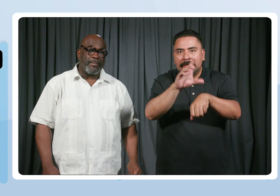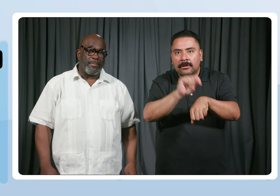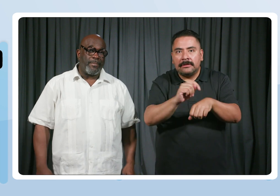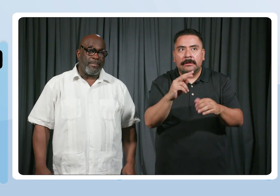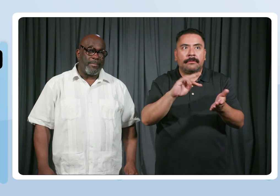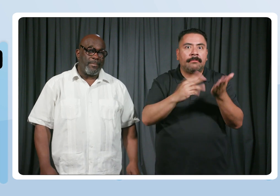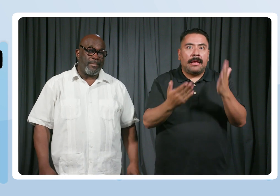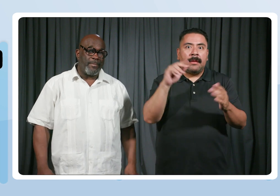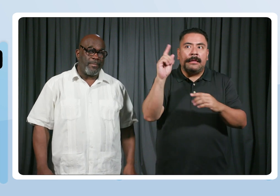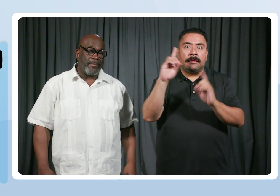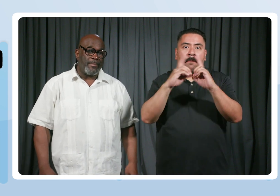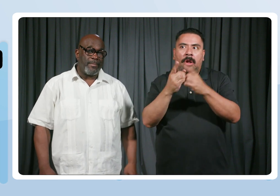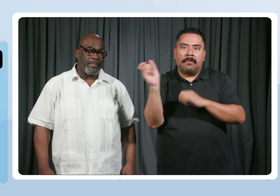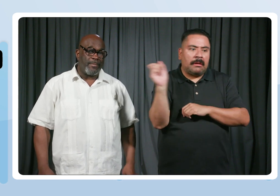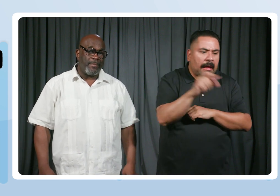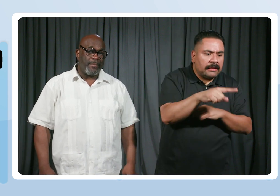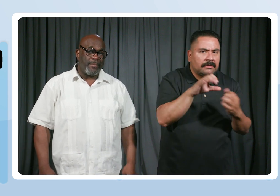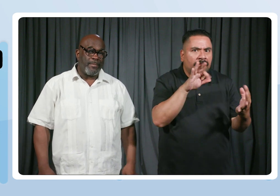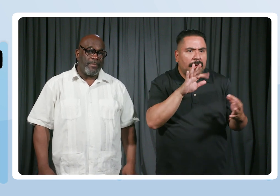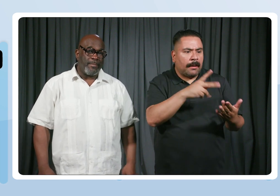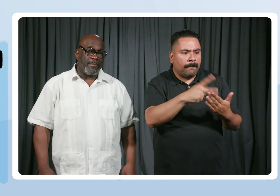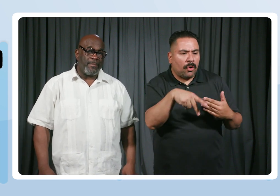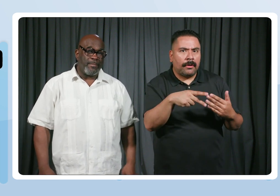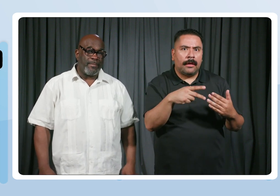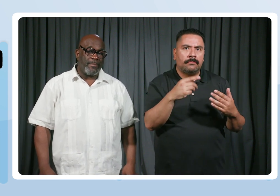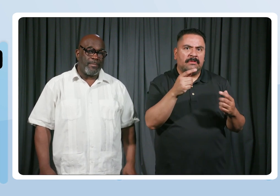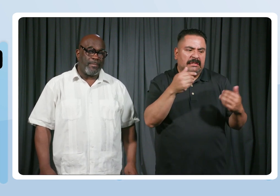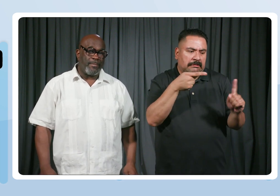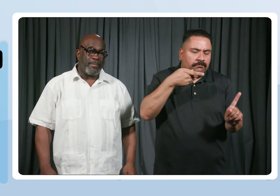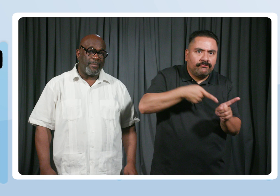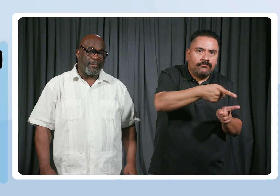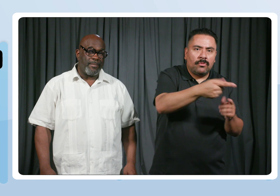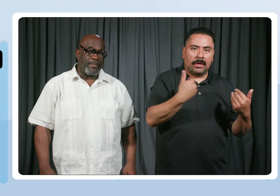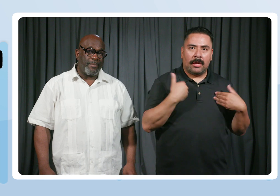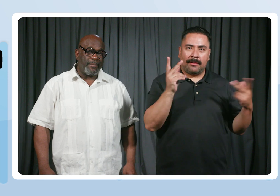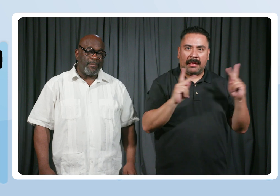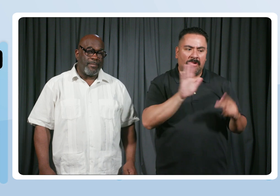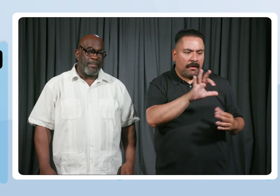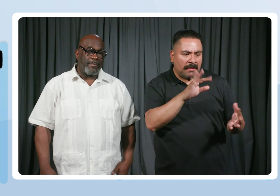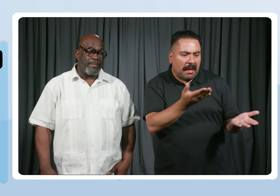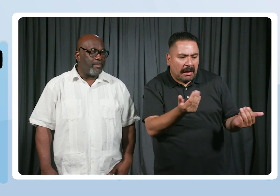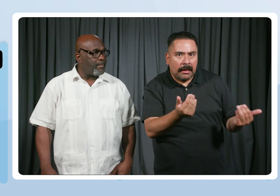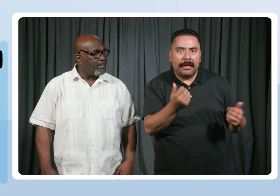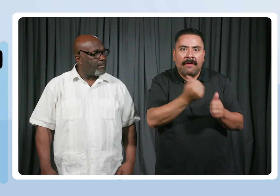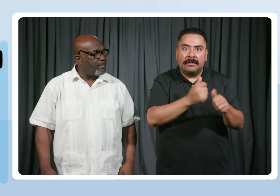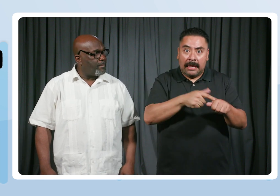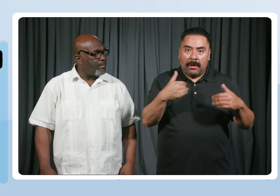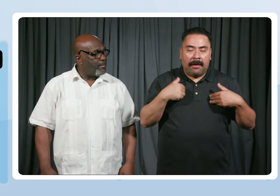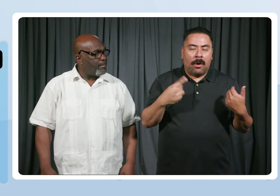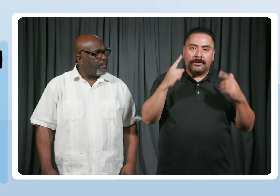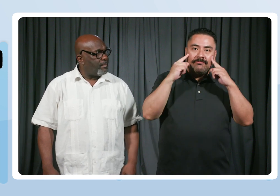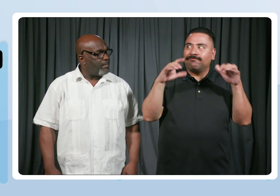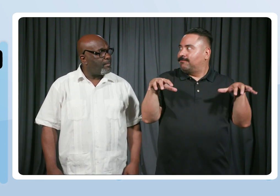coming in asking for their feedback on a program initiative specific to young people. And I feel like every time that we have one of those, I'm just like blown